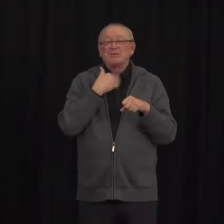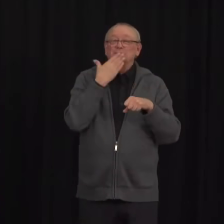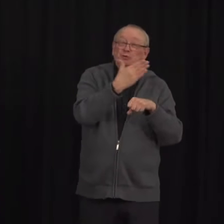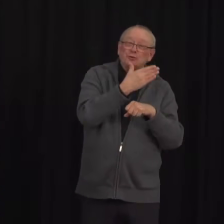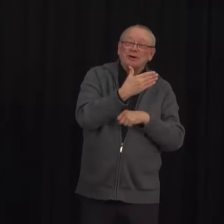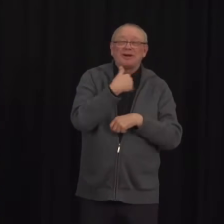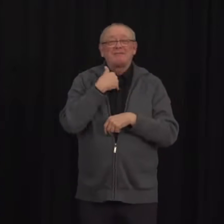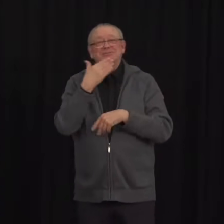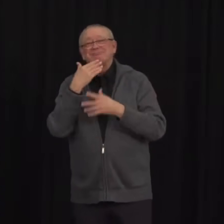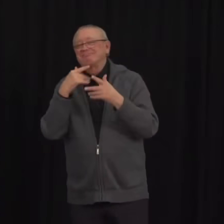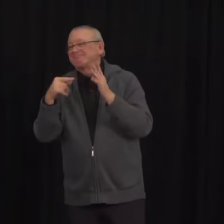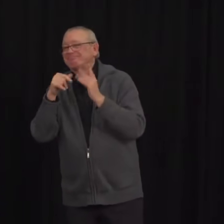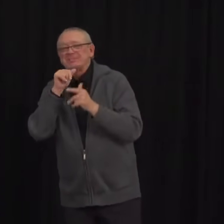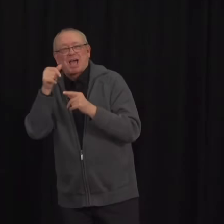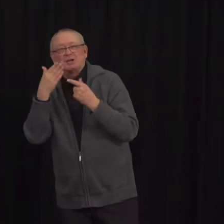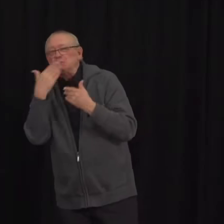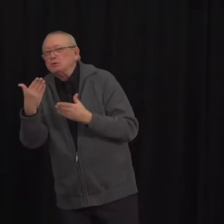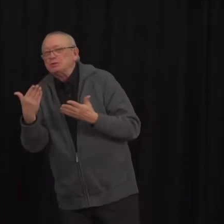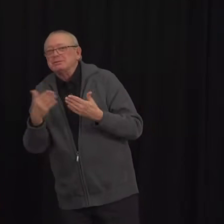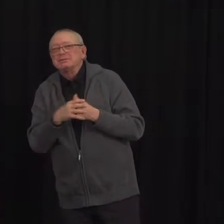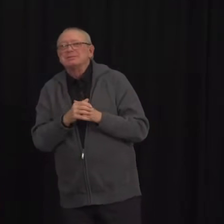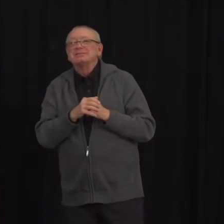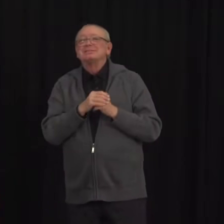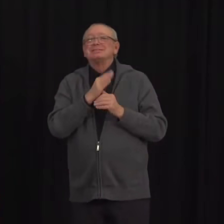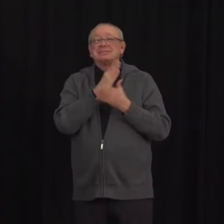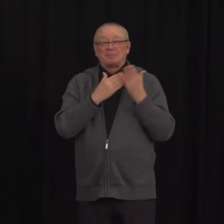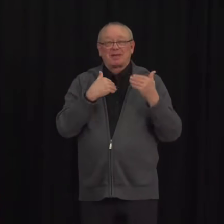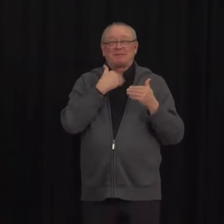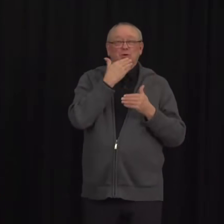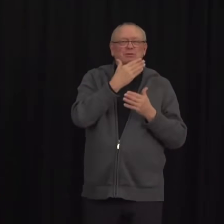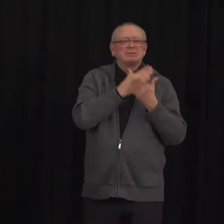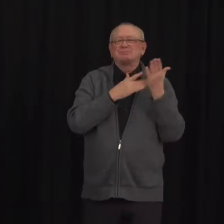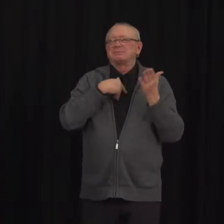and unintended, and those are the things that need to be discussed and considered.